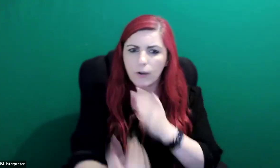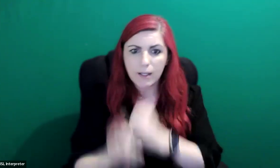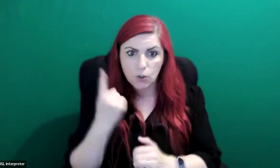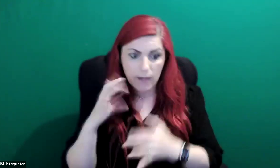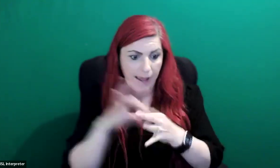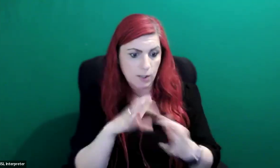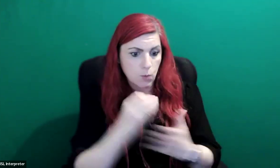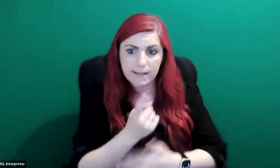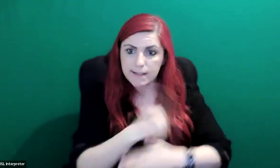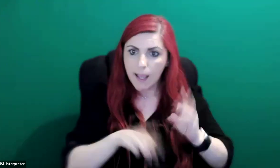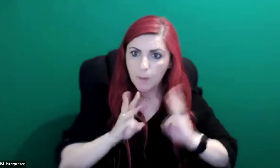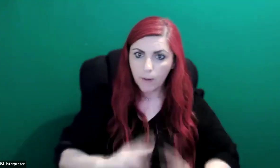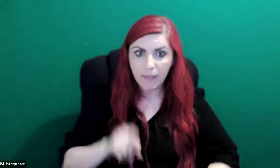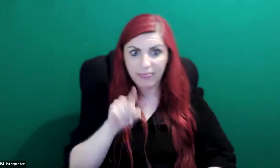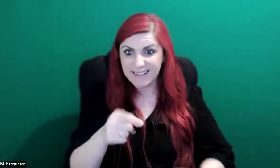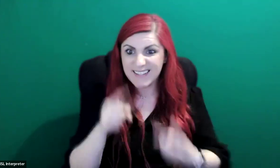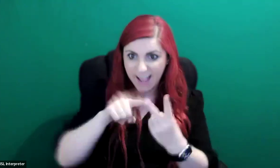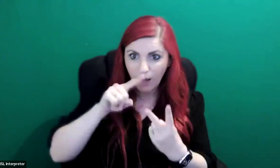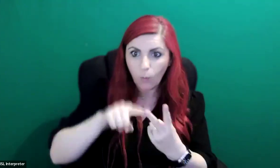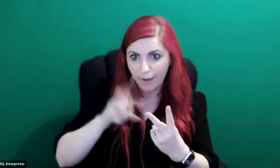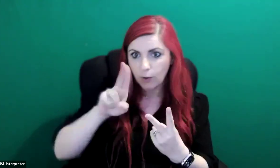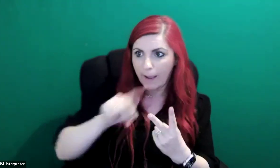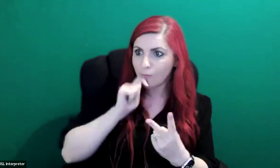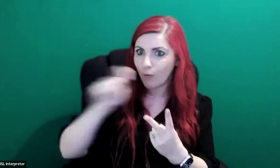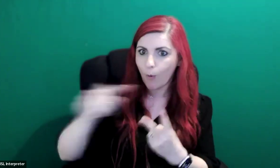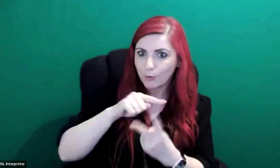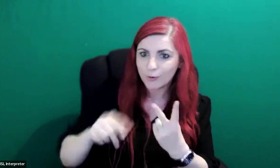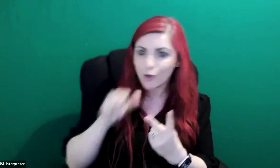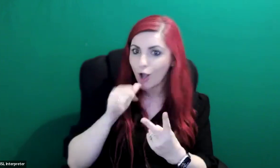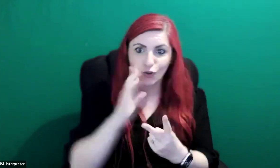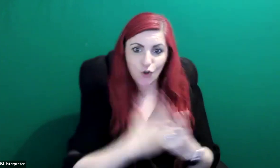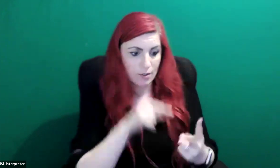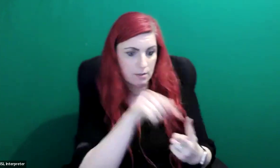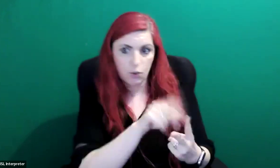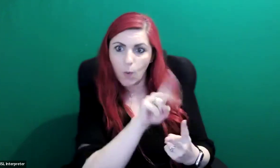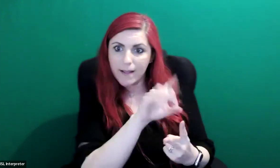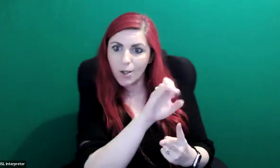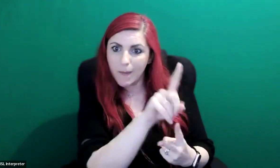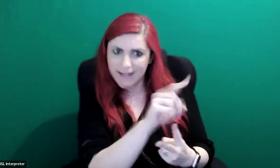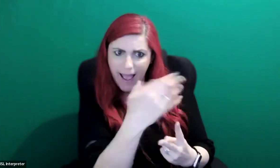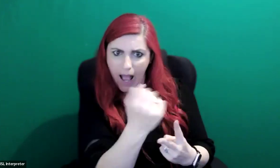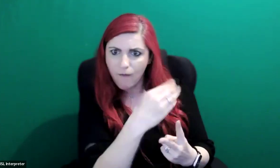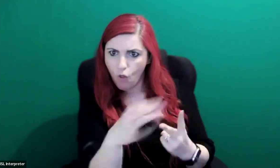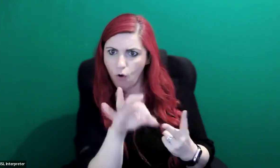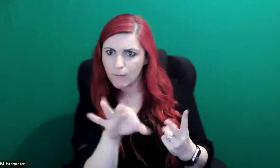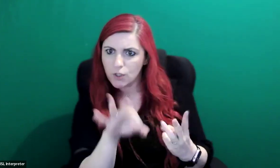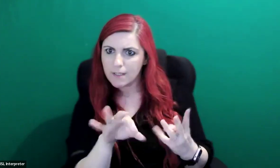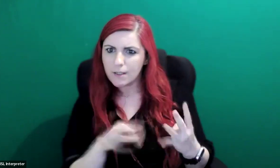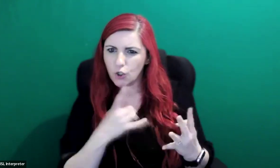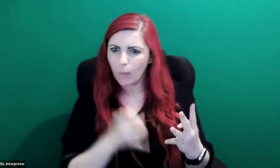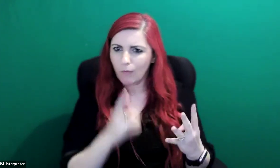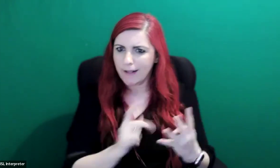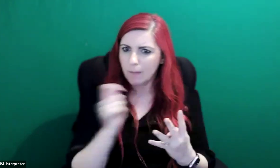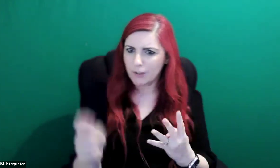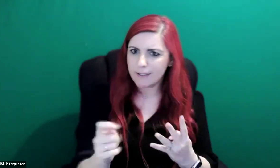women, that's a second avenue. So you don't need to rely just on the CRPD committee. There are other human rights committees,